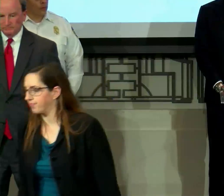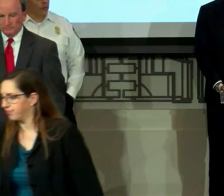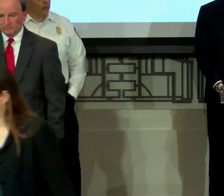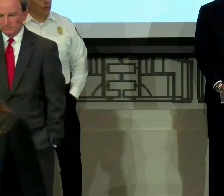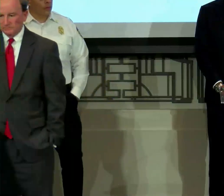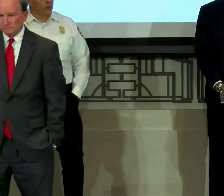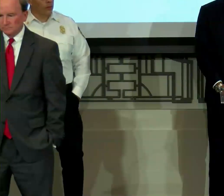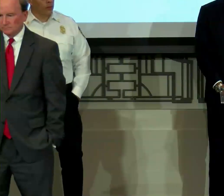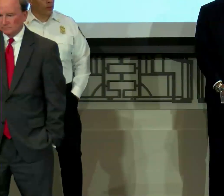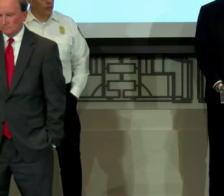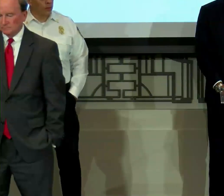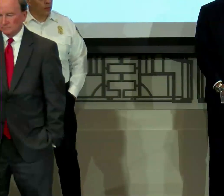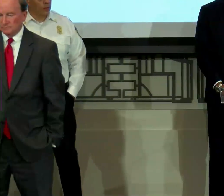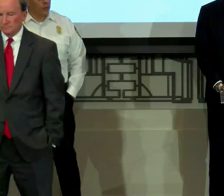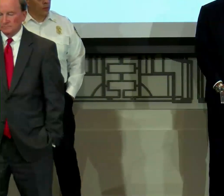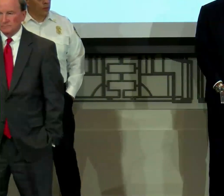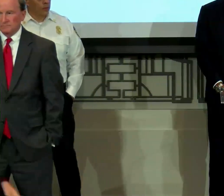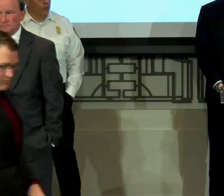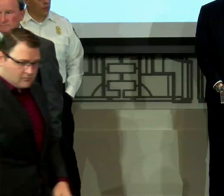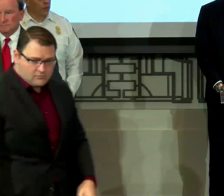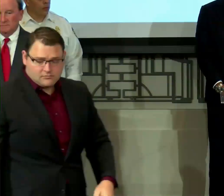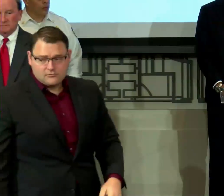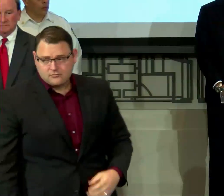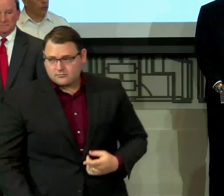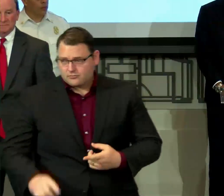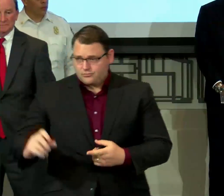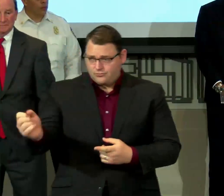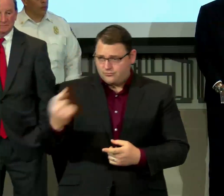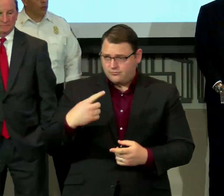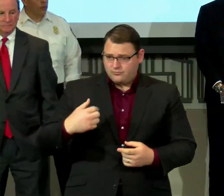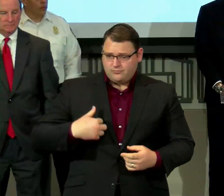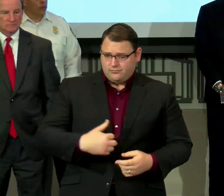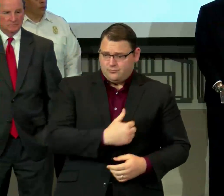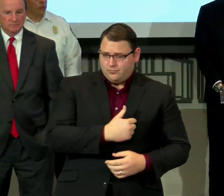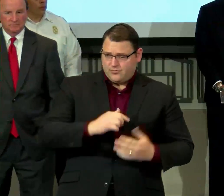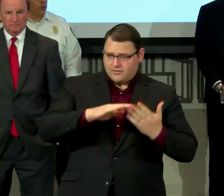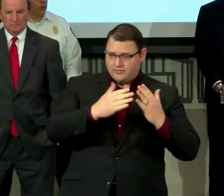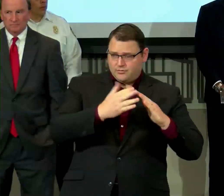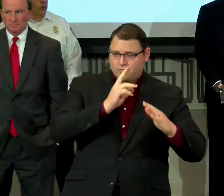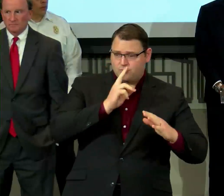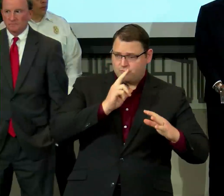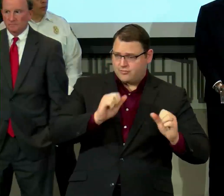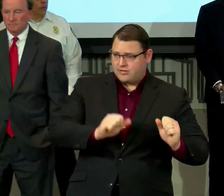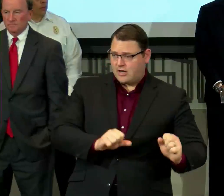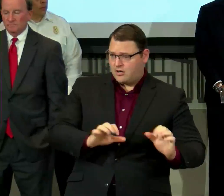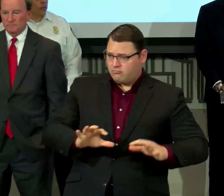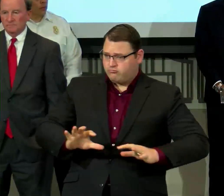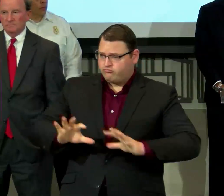If you're asking whether or not we can at some point, and the answer is yes.